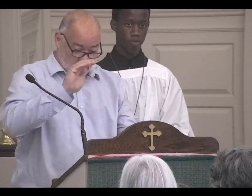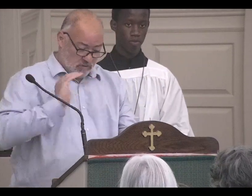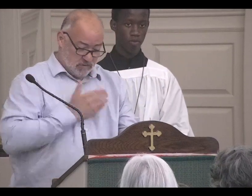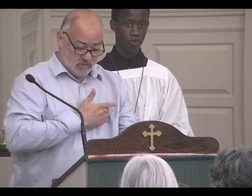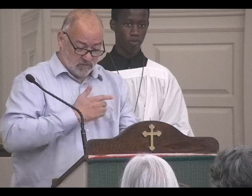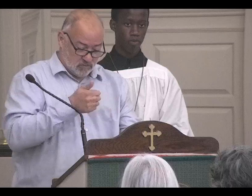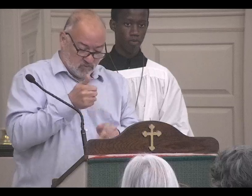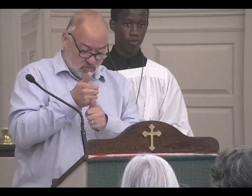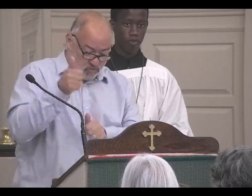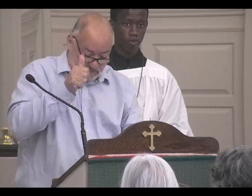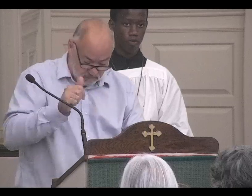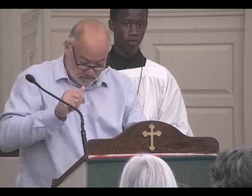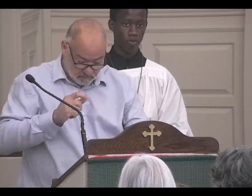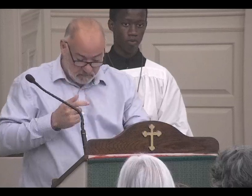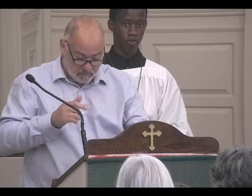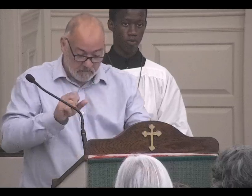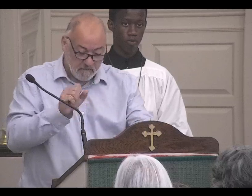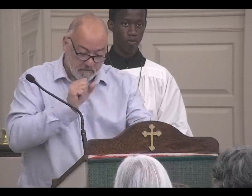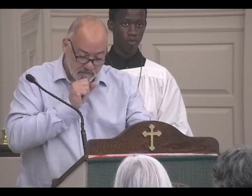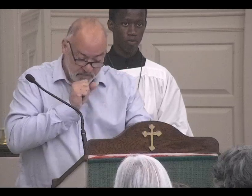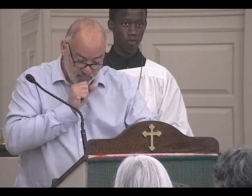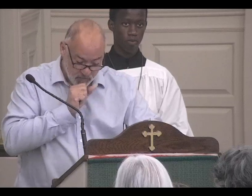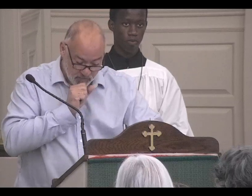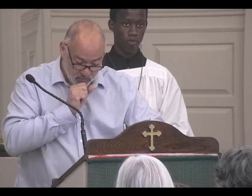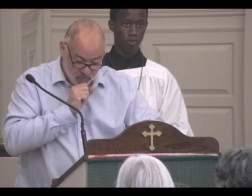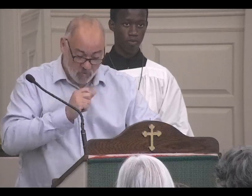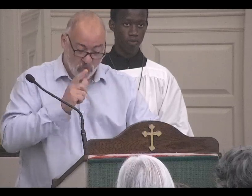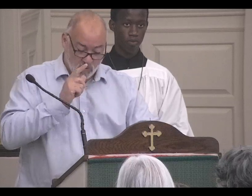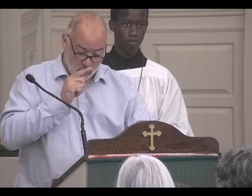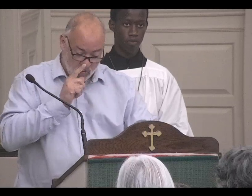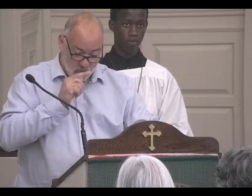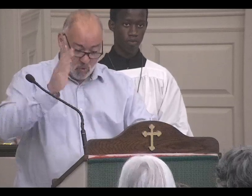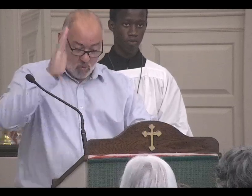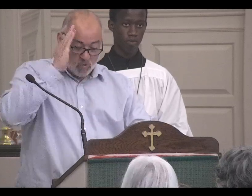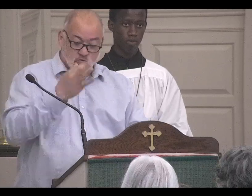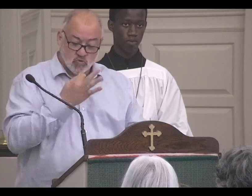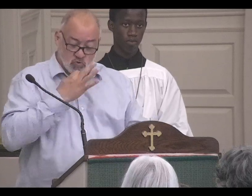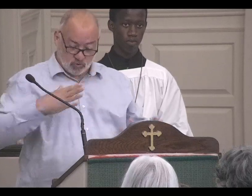our Archbishop, who will soon be retiring, and for his replacement, Bishop